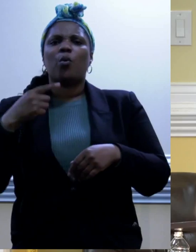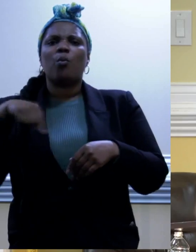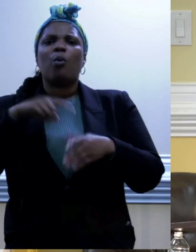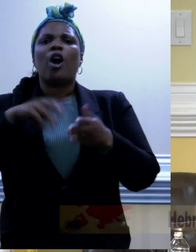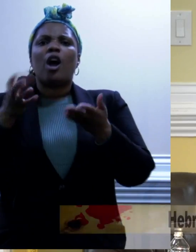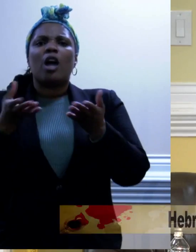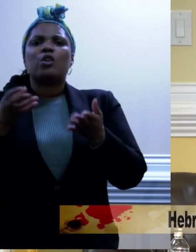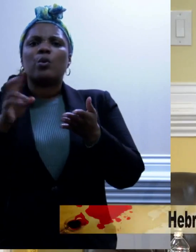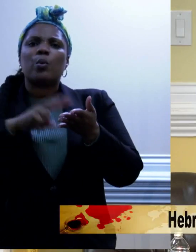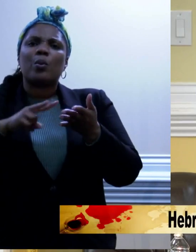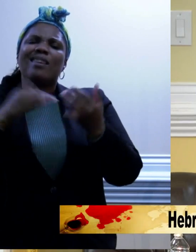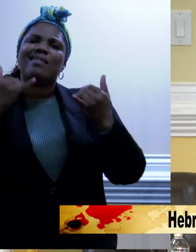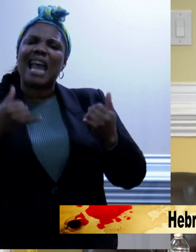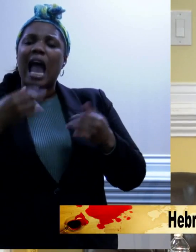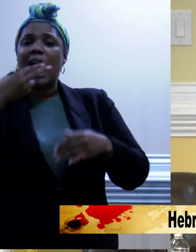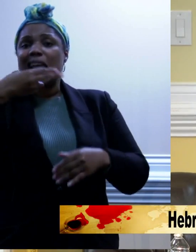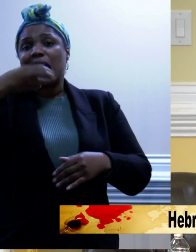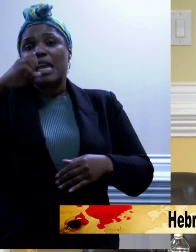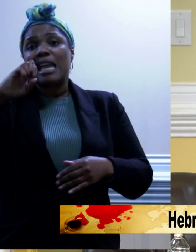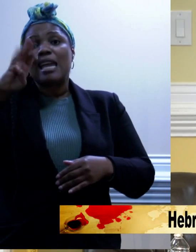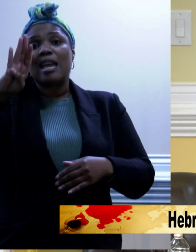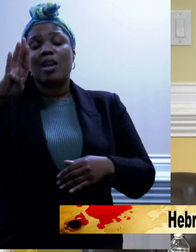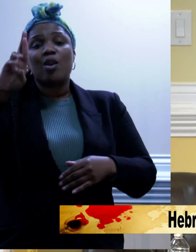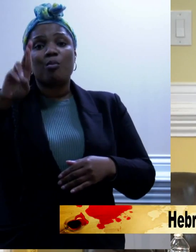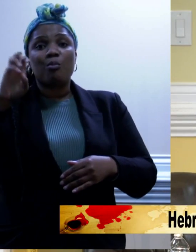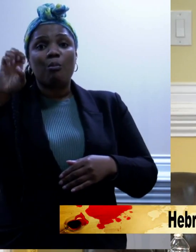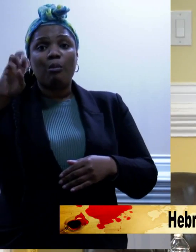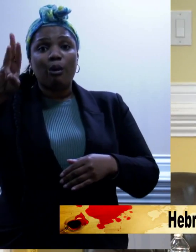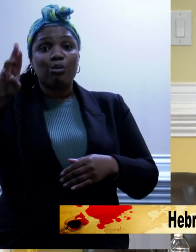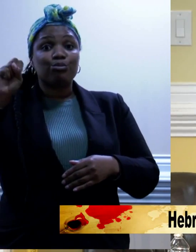chapter. Hebrews chapter 2.